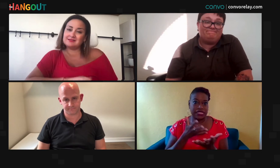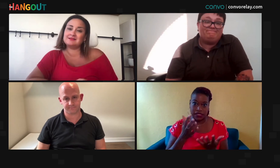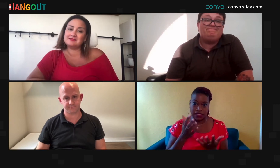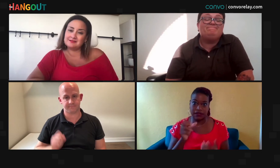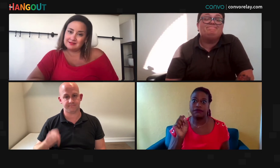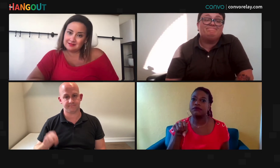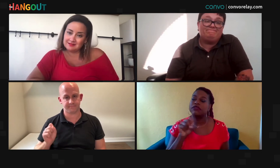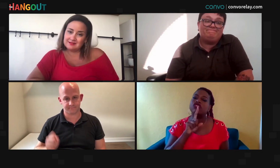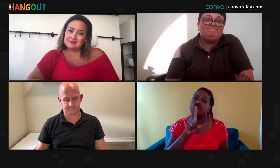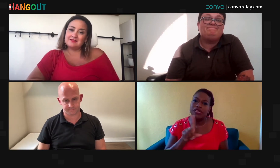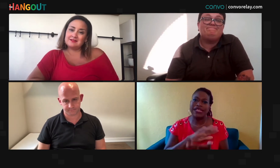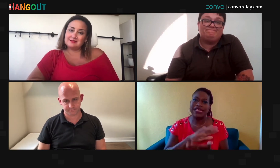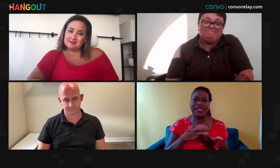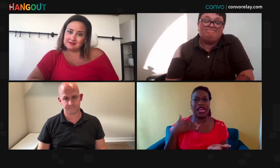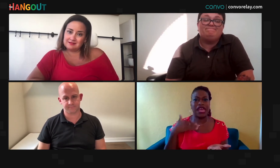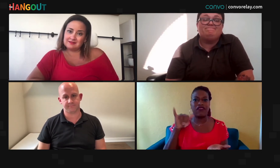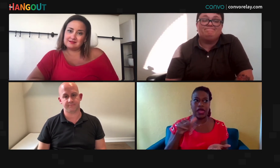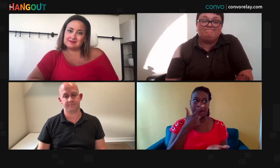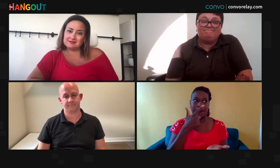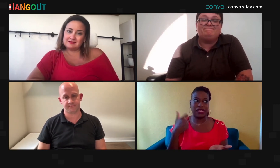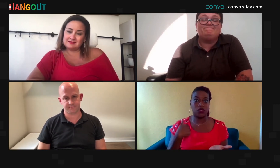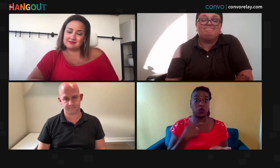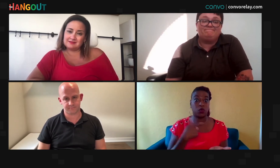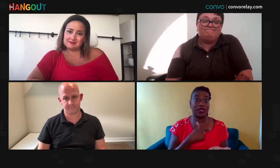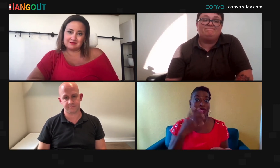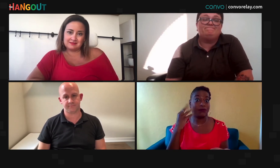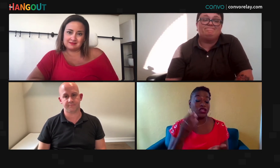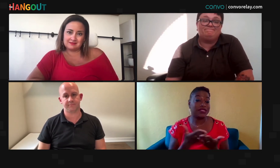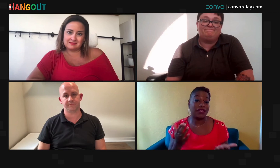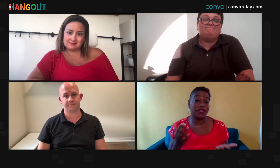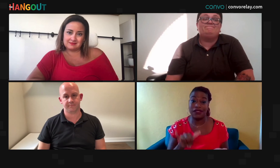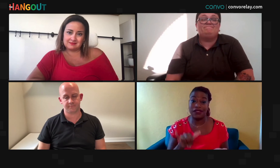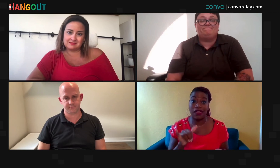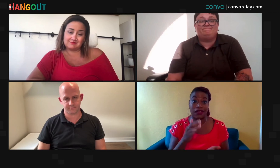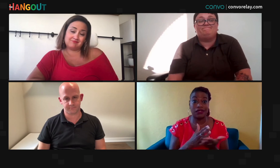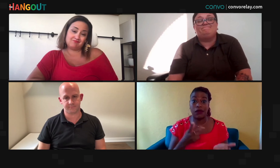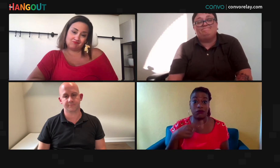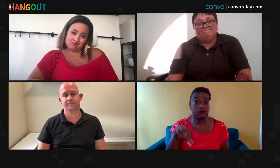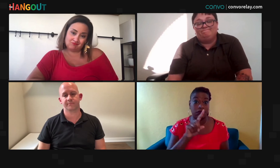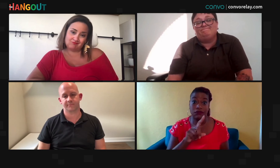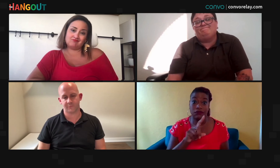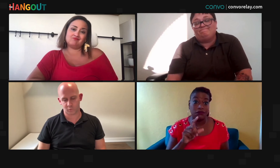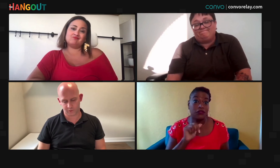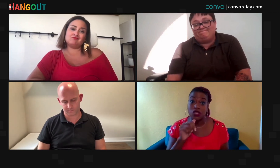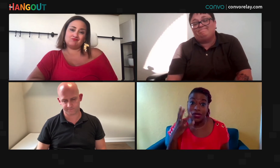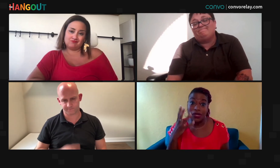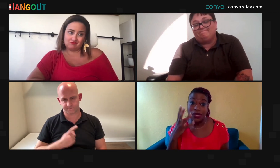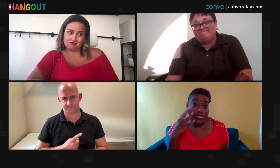therapists. Oh, Oh, how nice. it's That's amazing. it is so nice to have that. It's a great